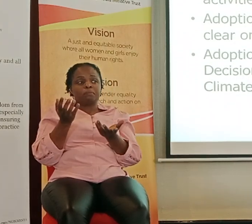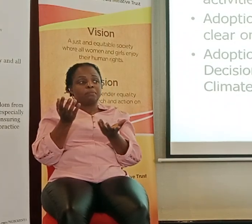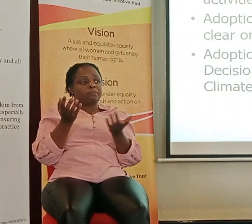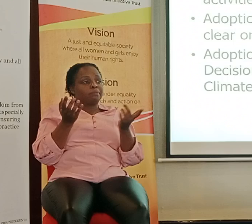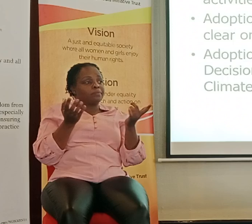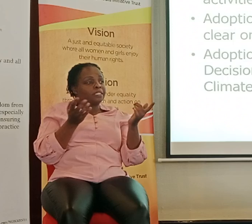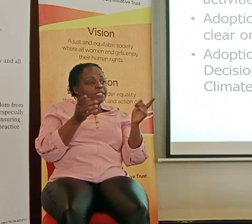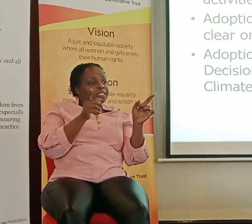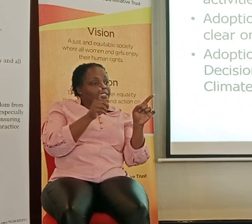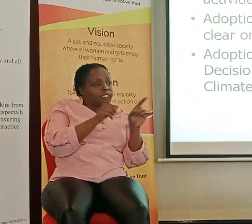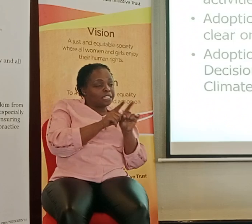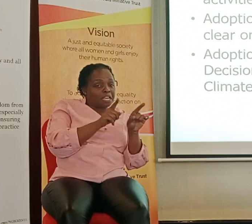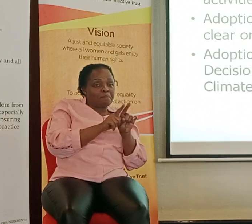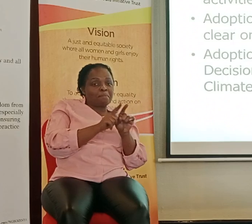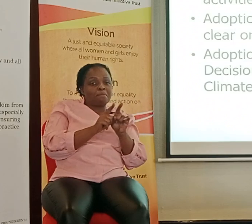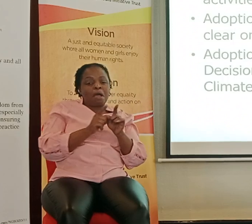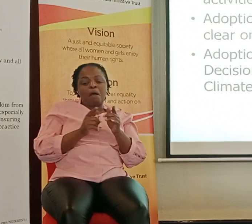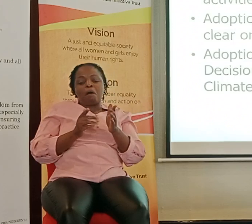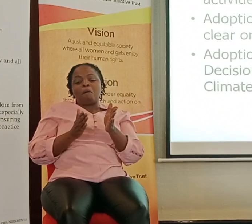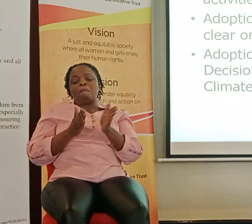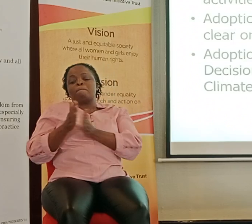Akipata mpango ya kando inataka budget.